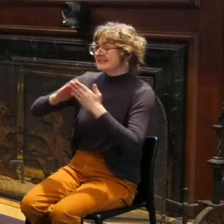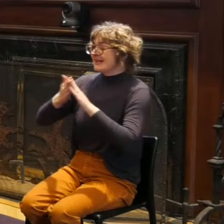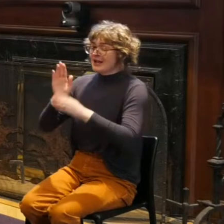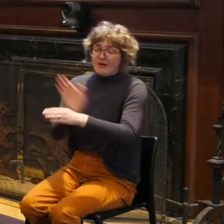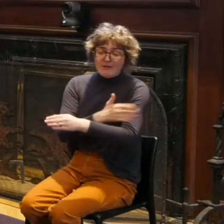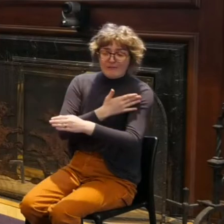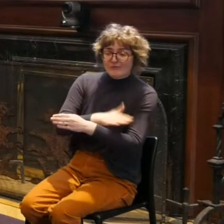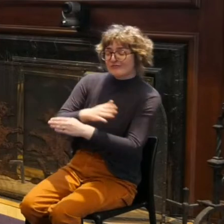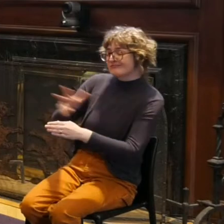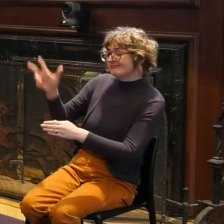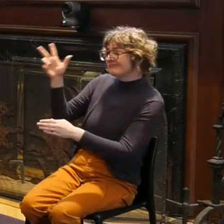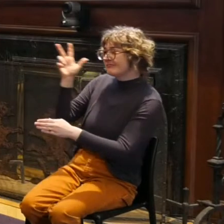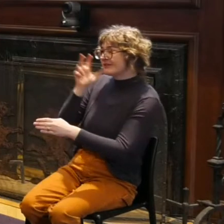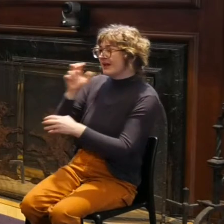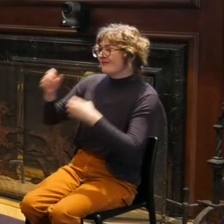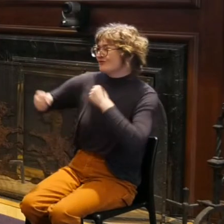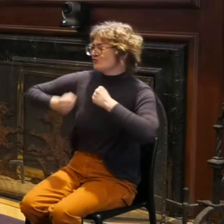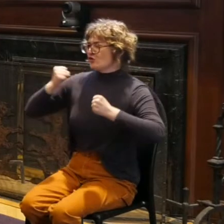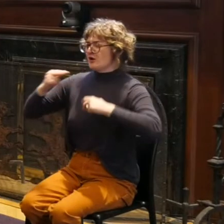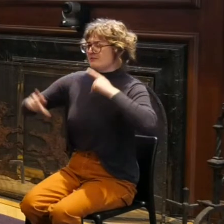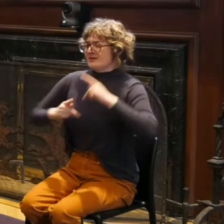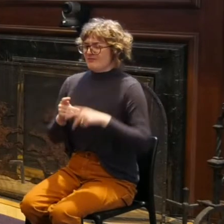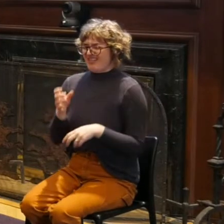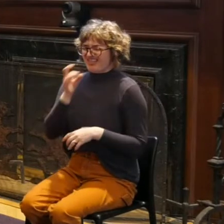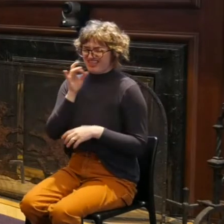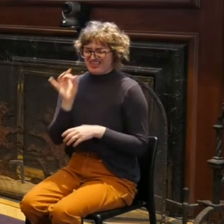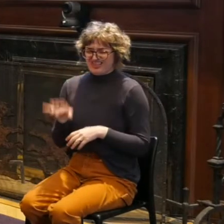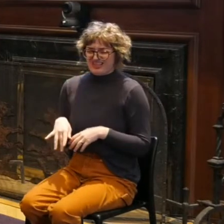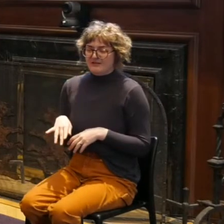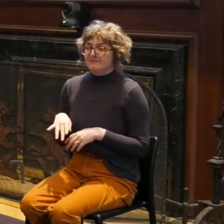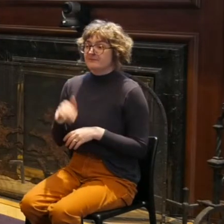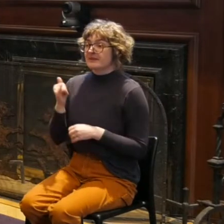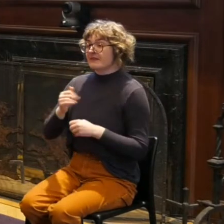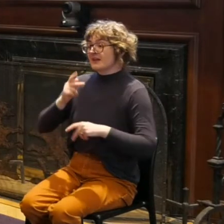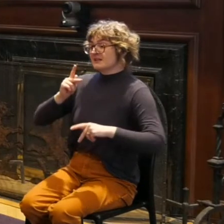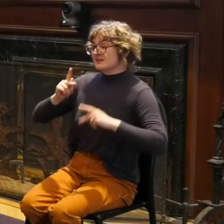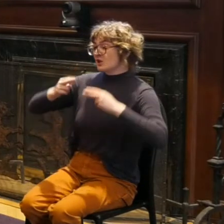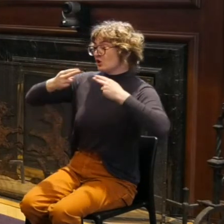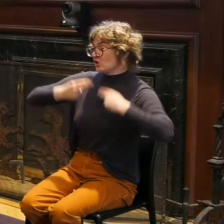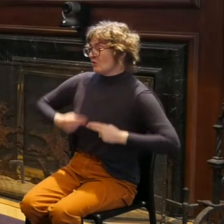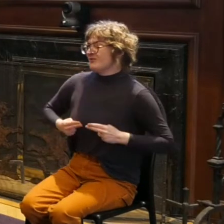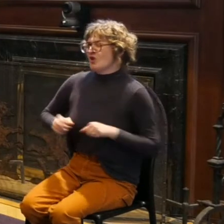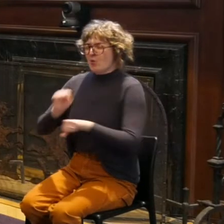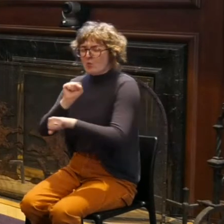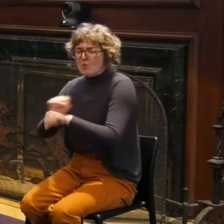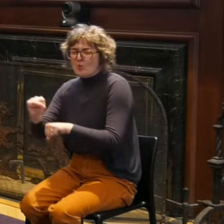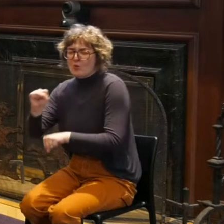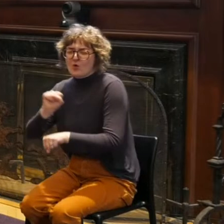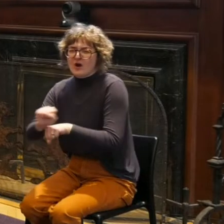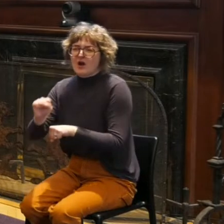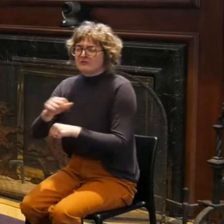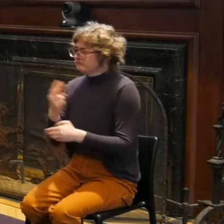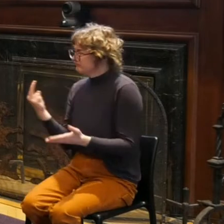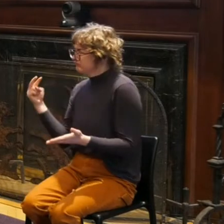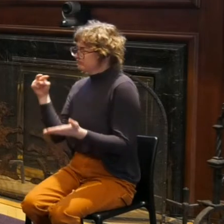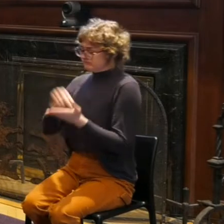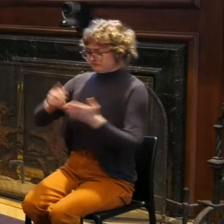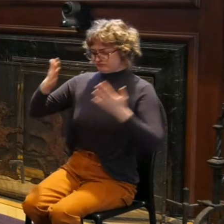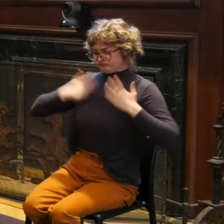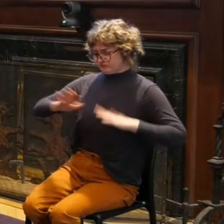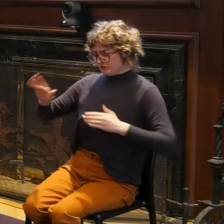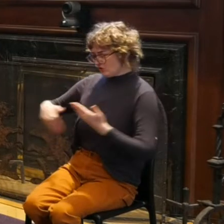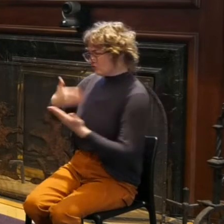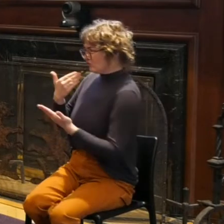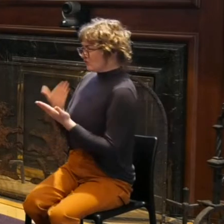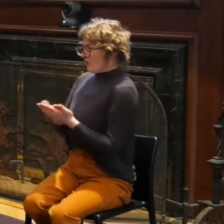song sickens even the strongest humans. And these humans work. They rise and dress, show up and do